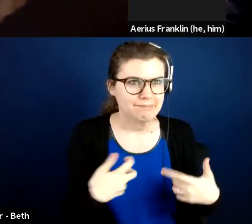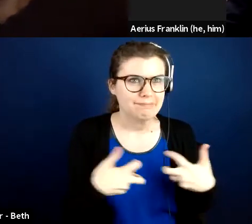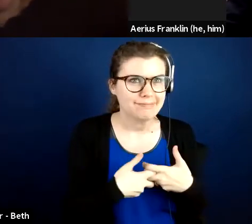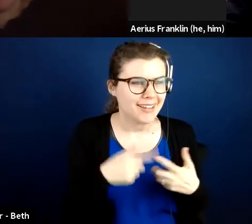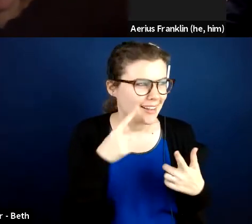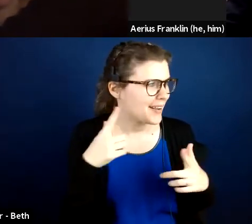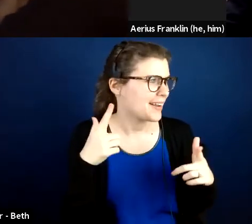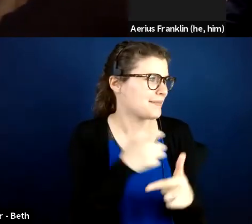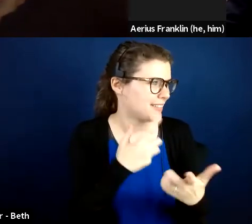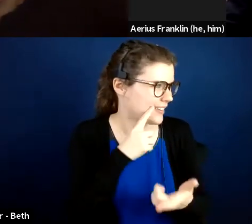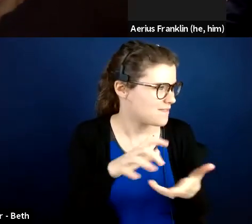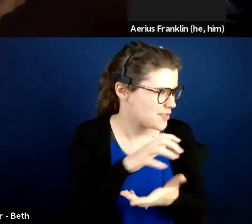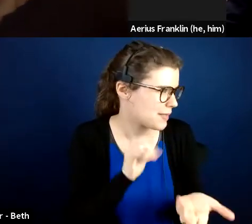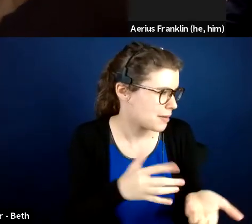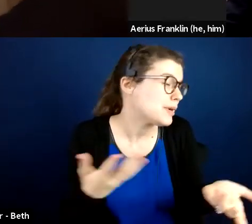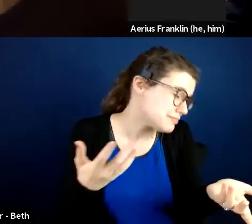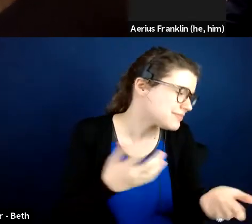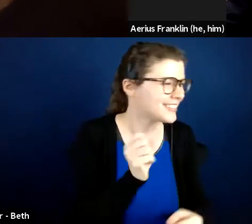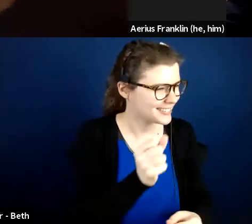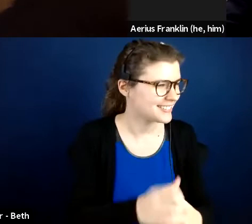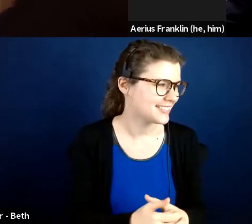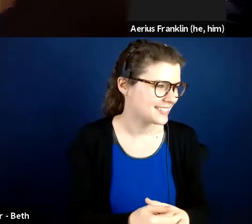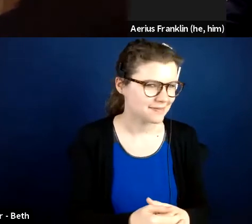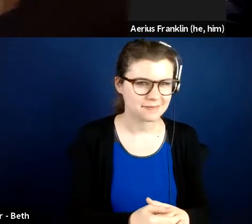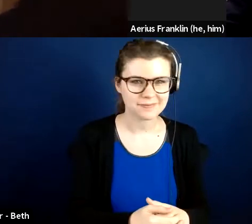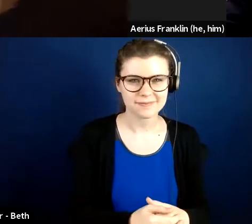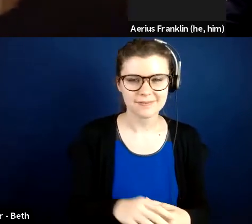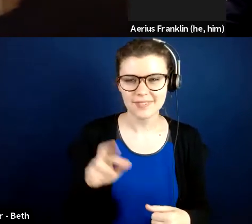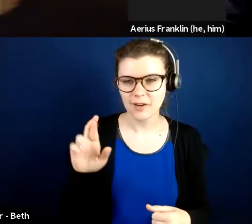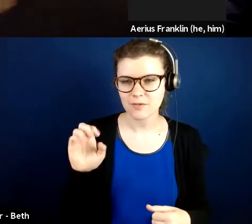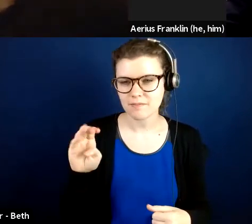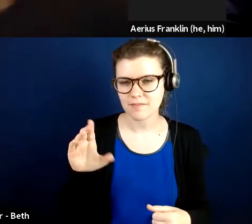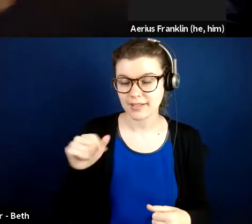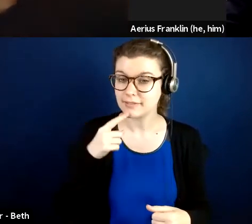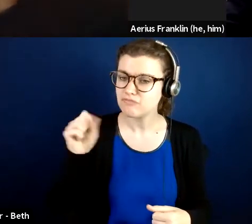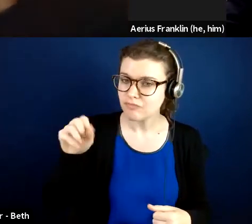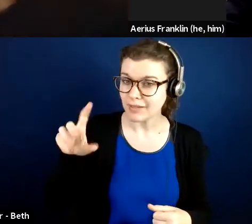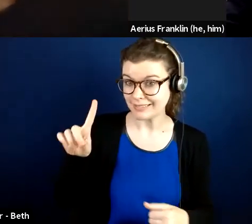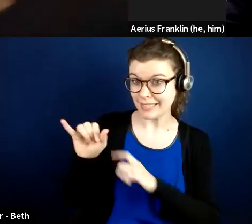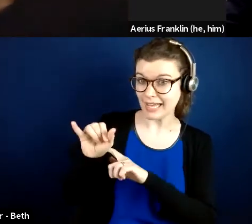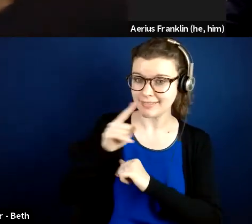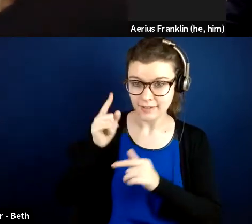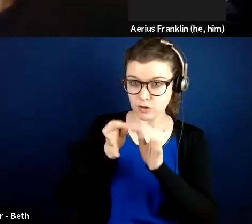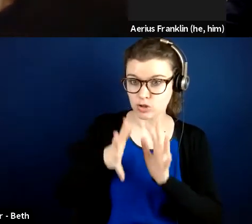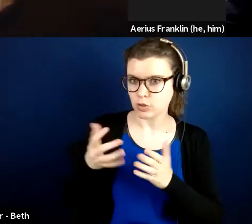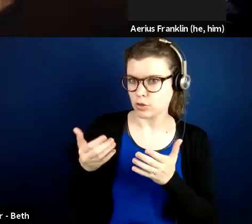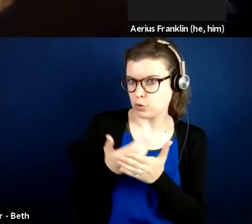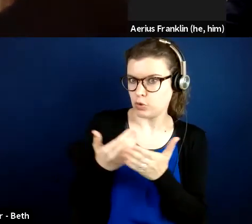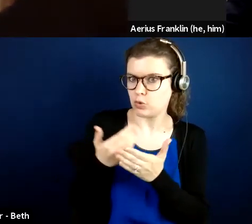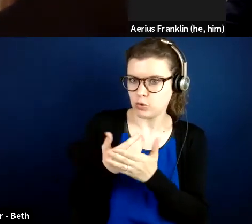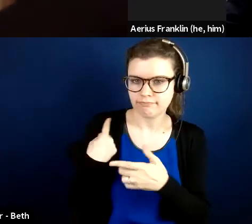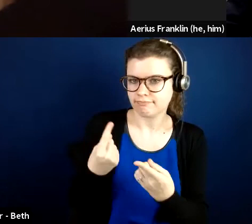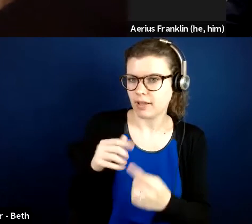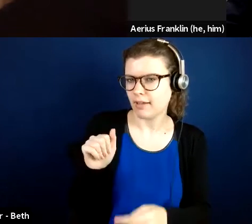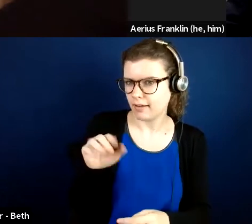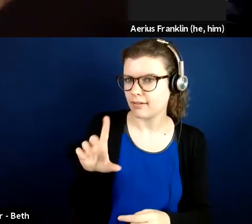things. But yes. Well, right. And deaf interpreters have kind of been new on the scene way since the